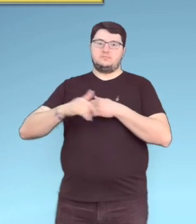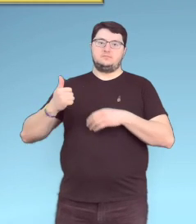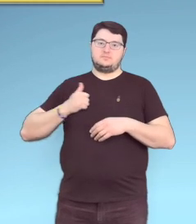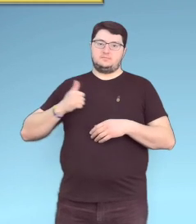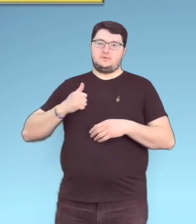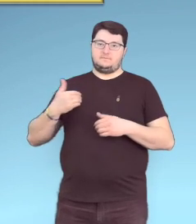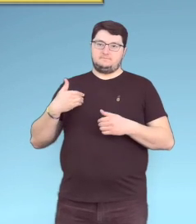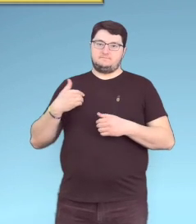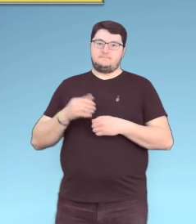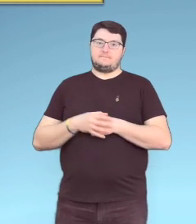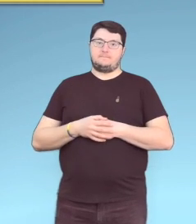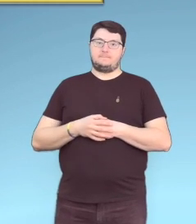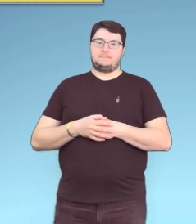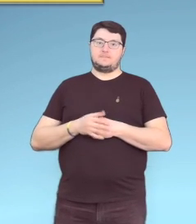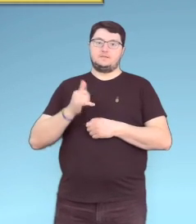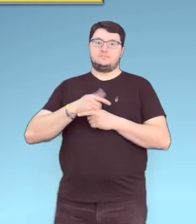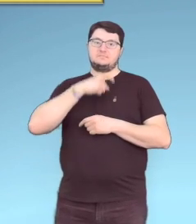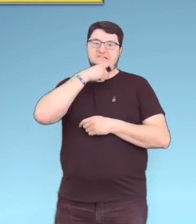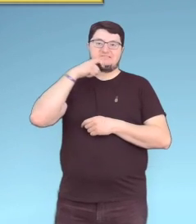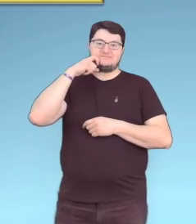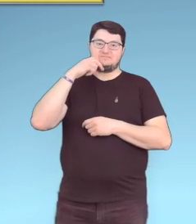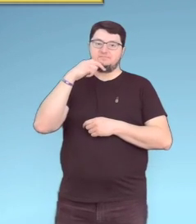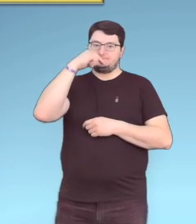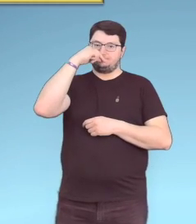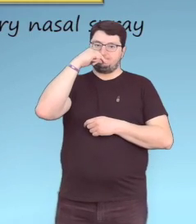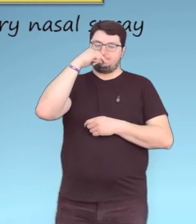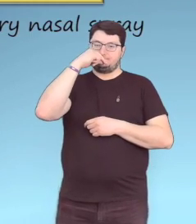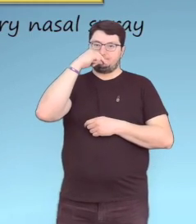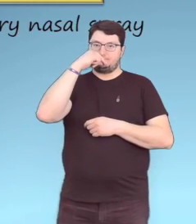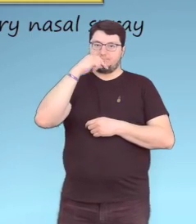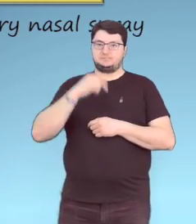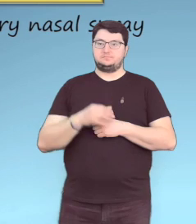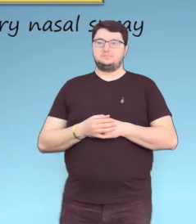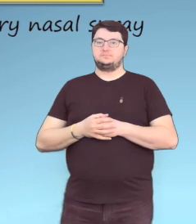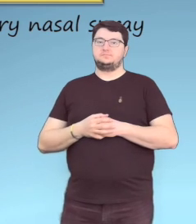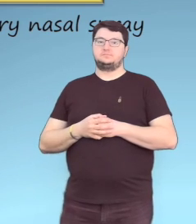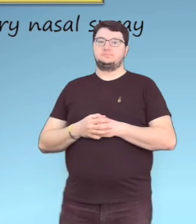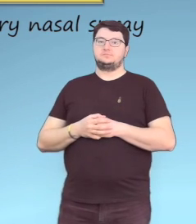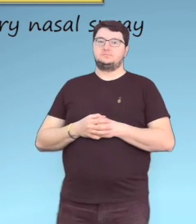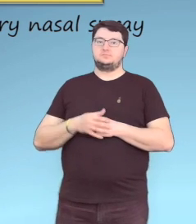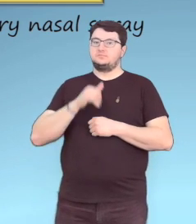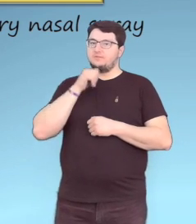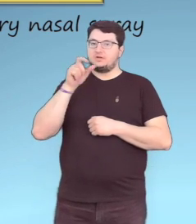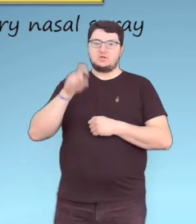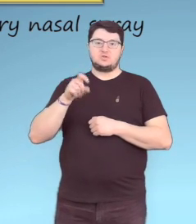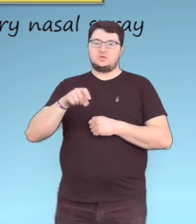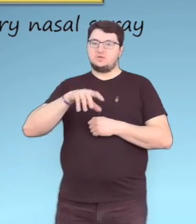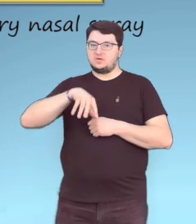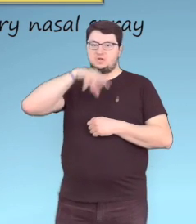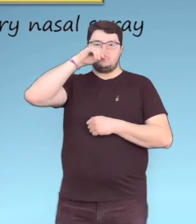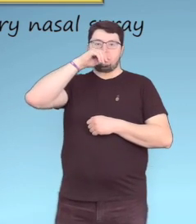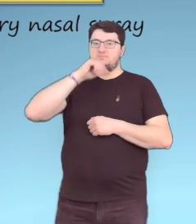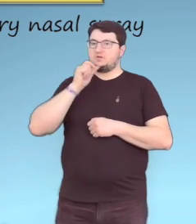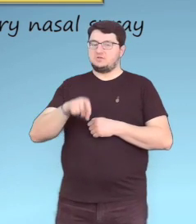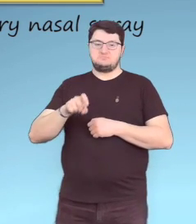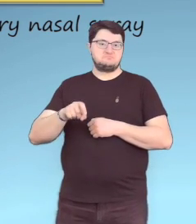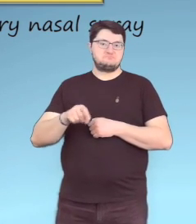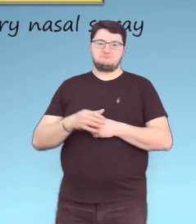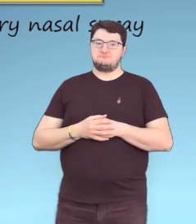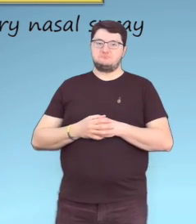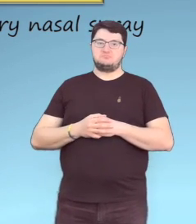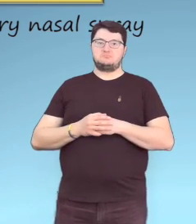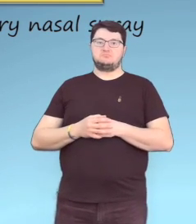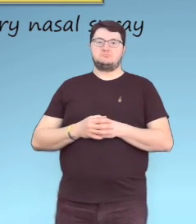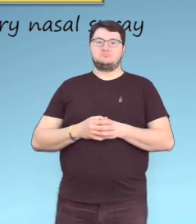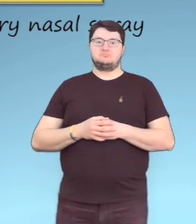It is a dry nasal spray that is absorbed through the nose so it does not need